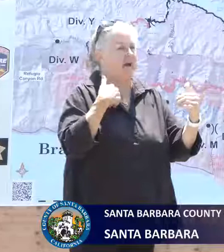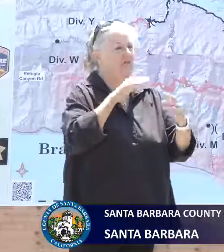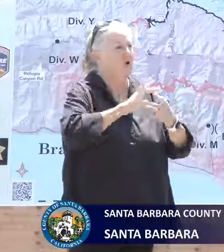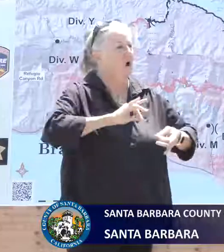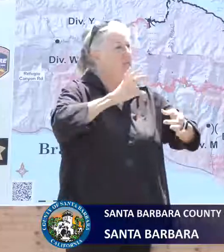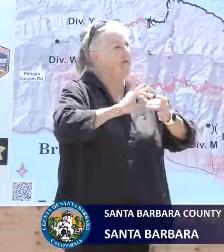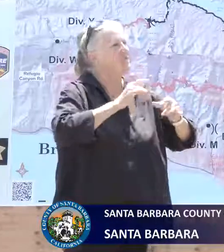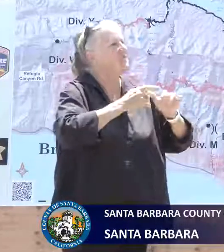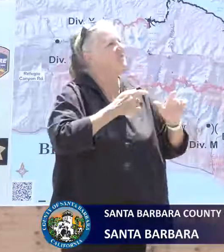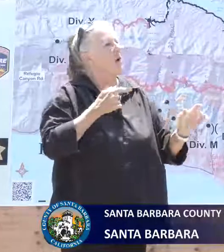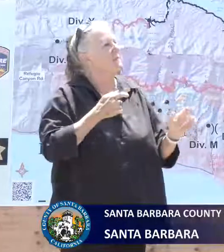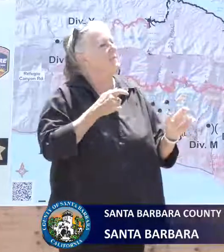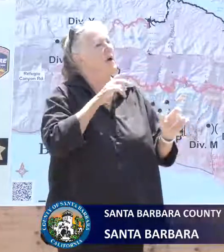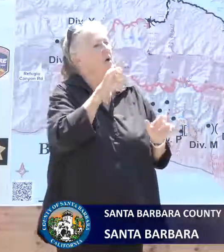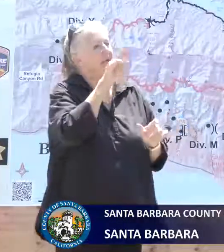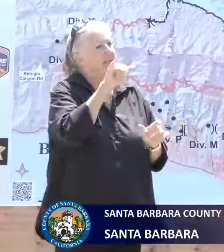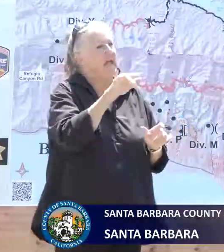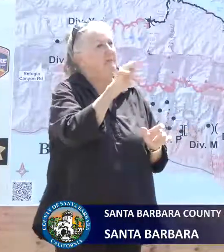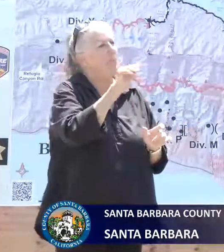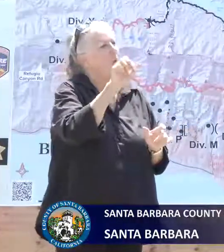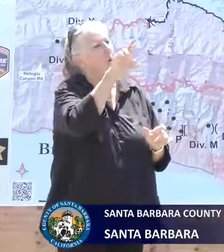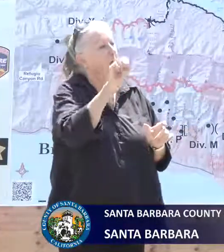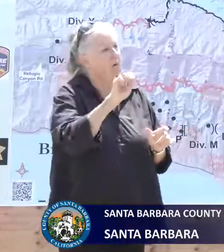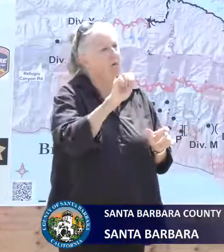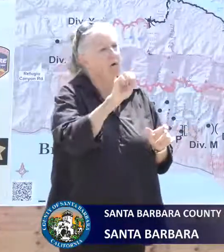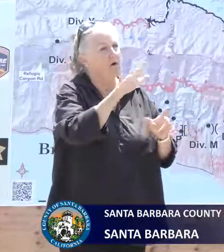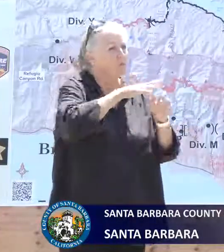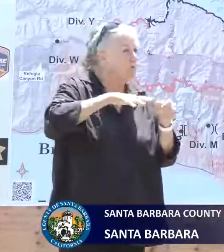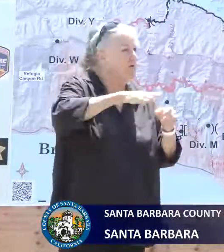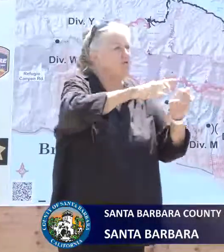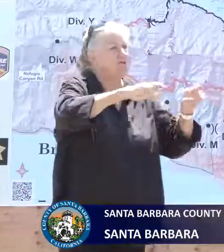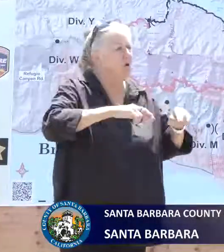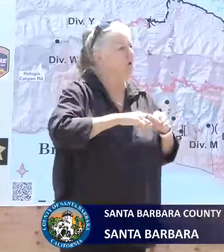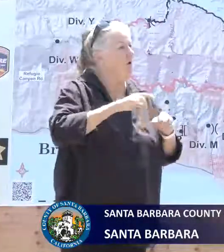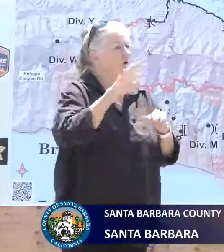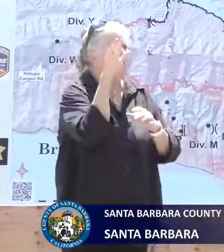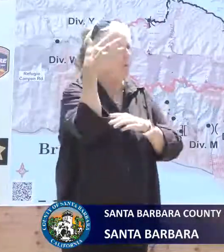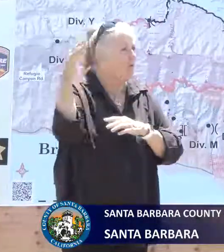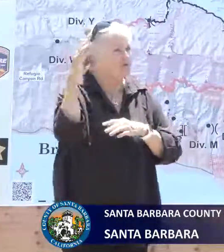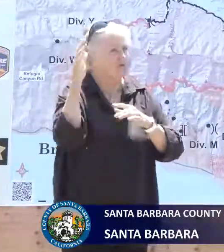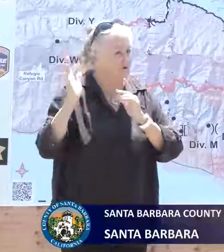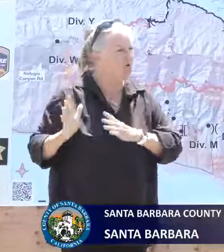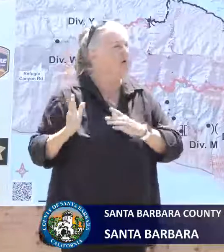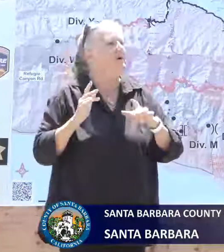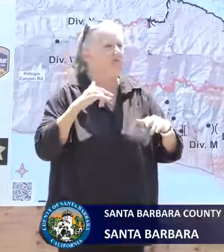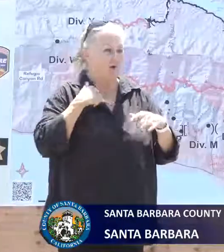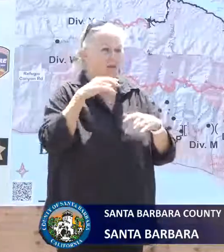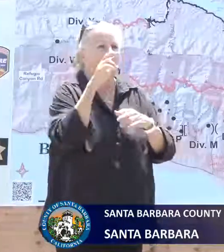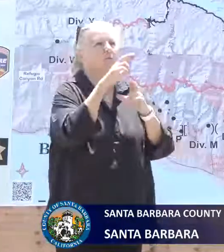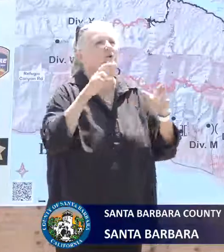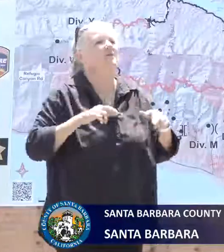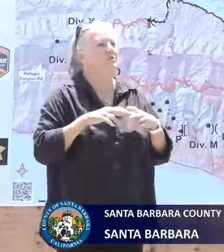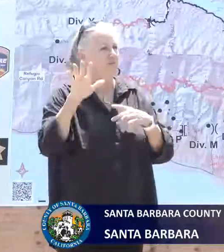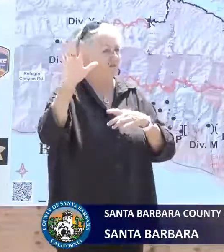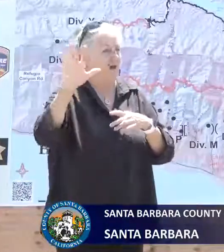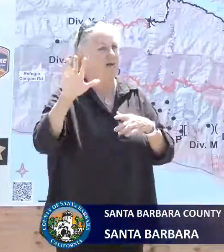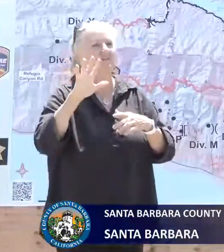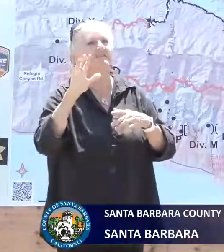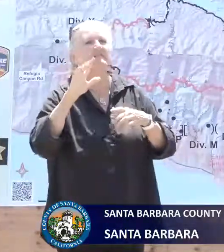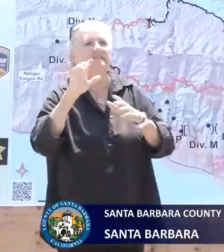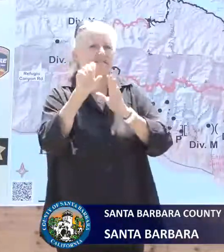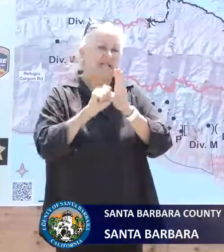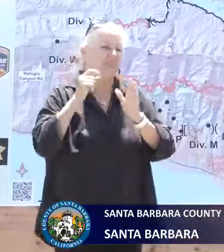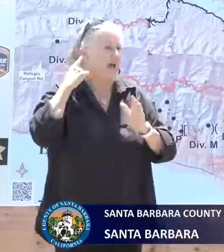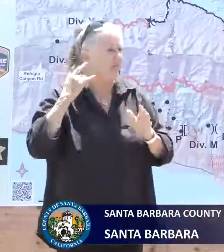comments from Randy Moore, the Regional Forester for the Region 5, which is the state of California, United States Forest